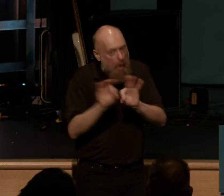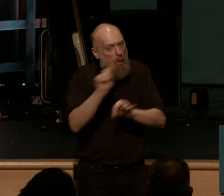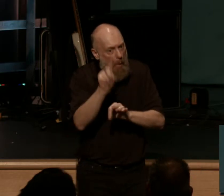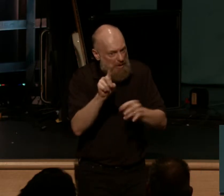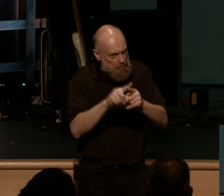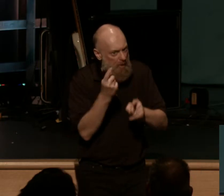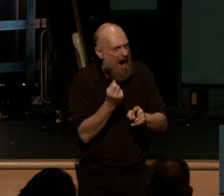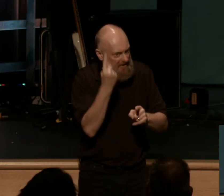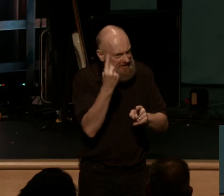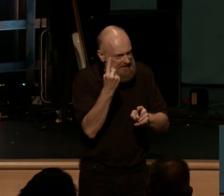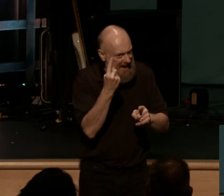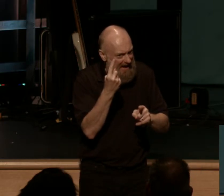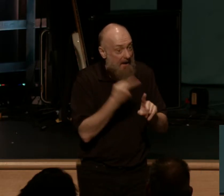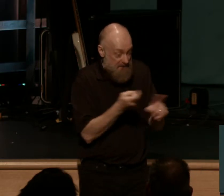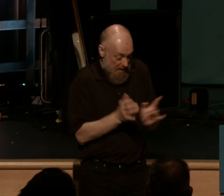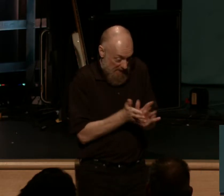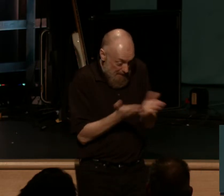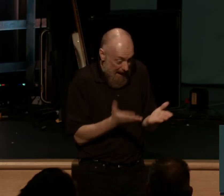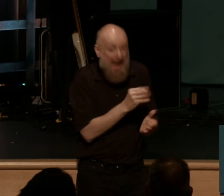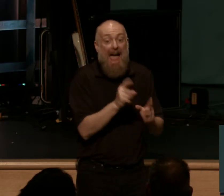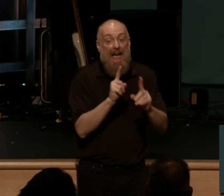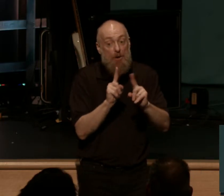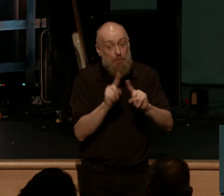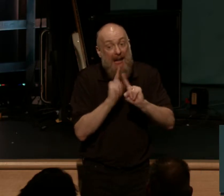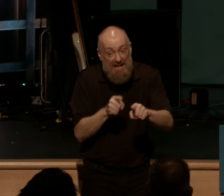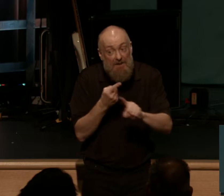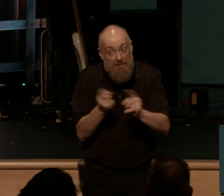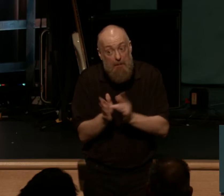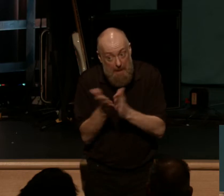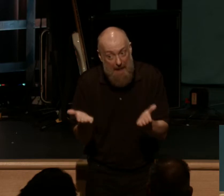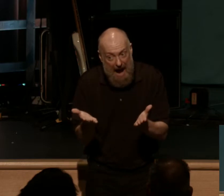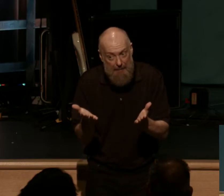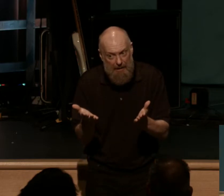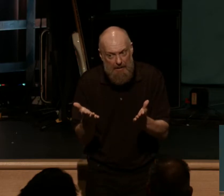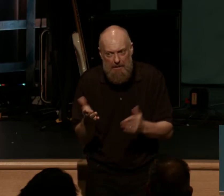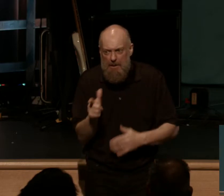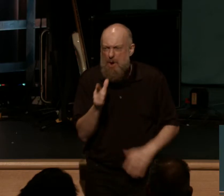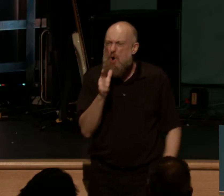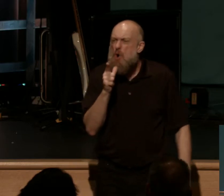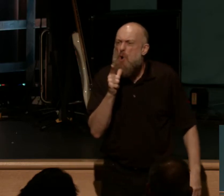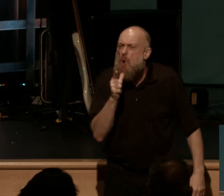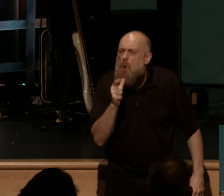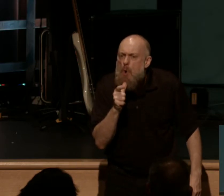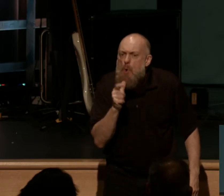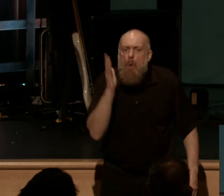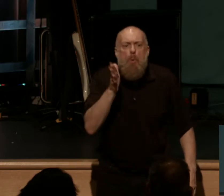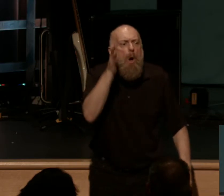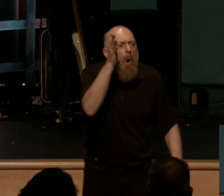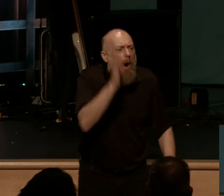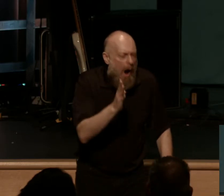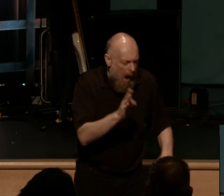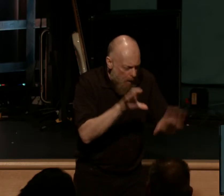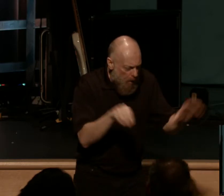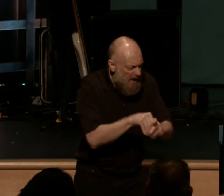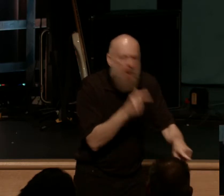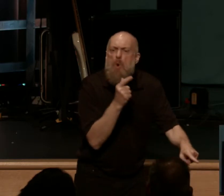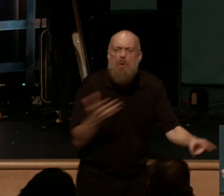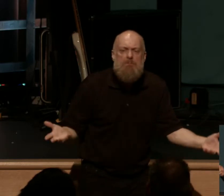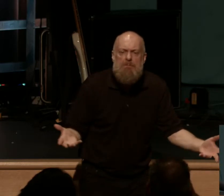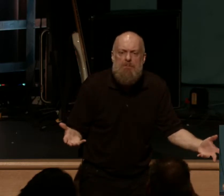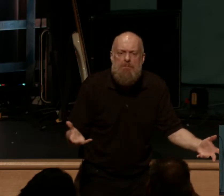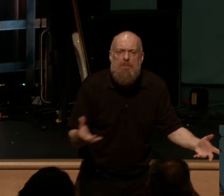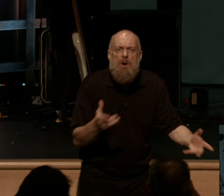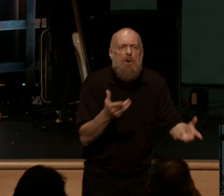to understand biblically and to answer biblically. Who is the person God works in? Who is